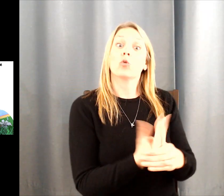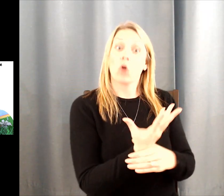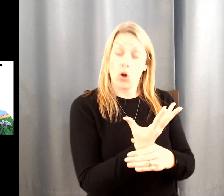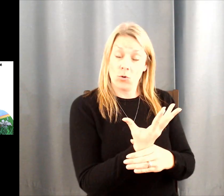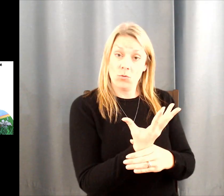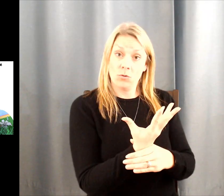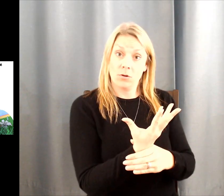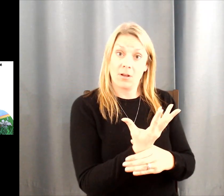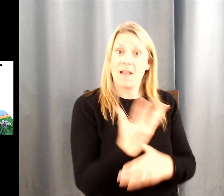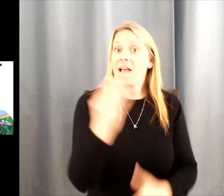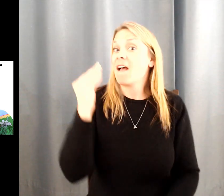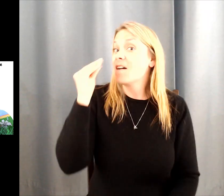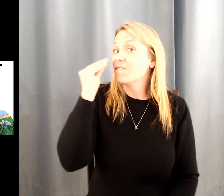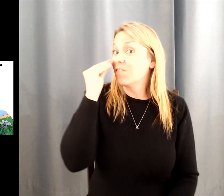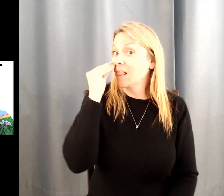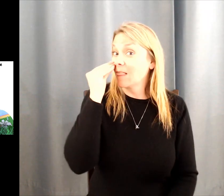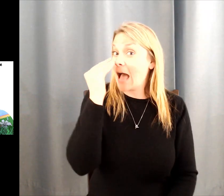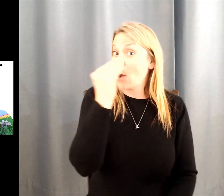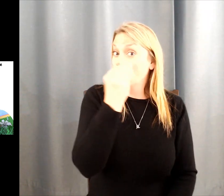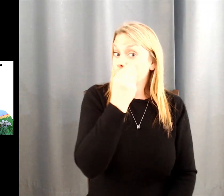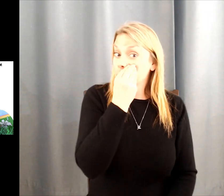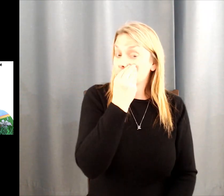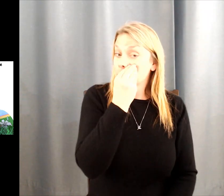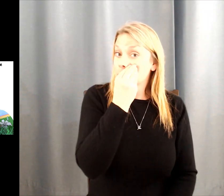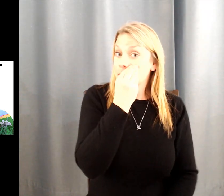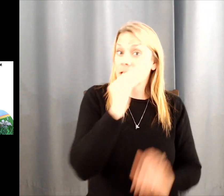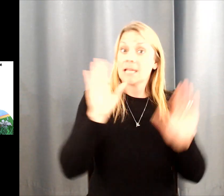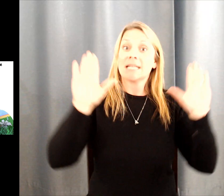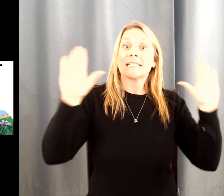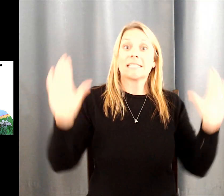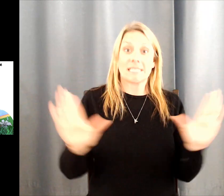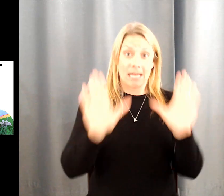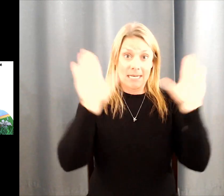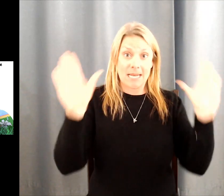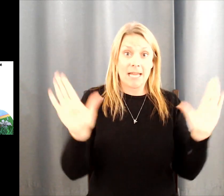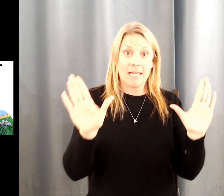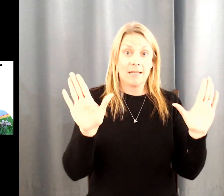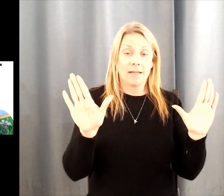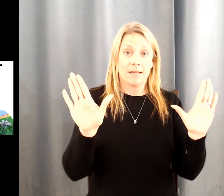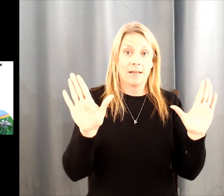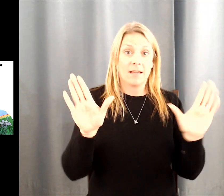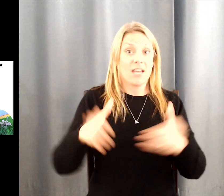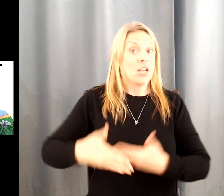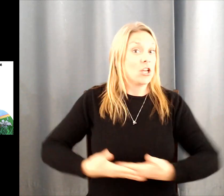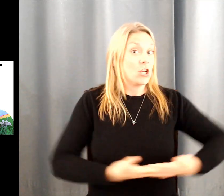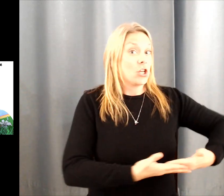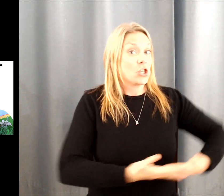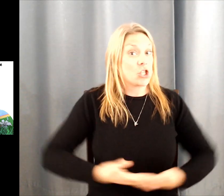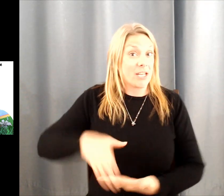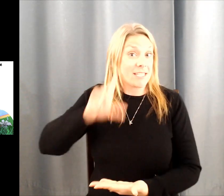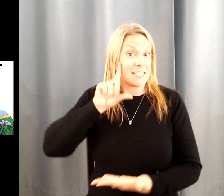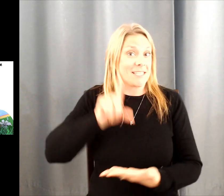grow, flowers, Sunday, chicks,